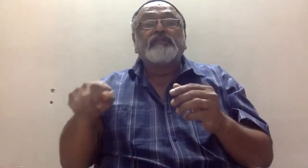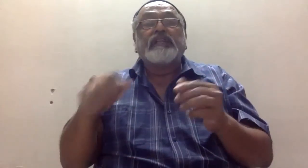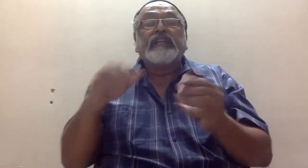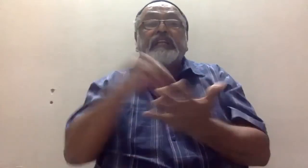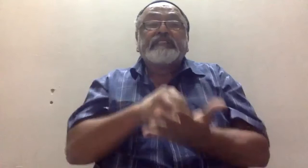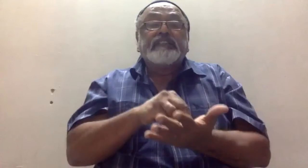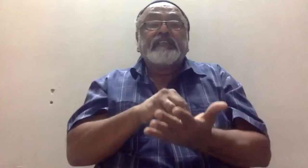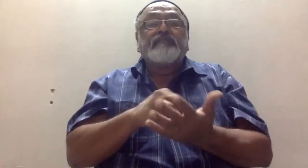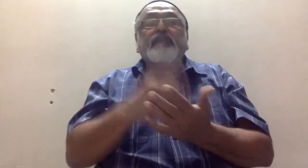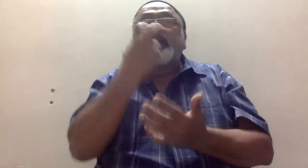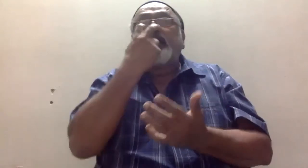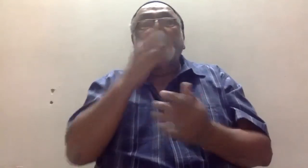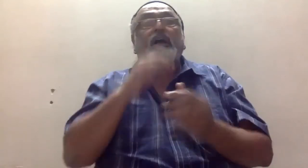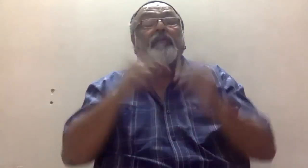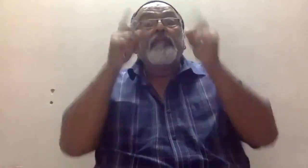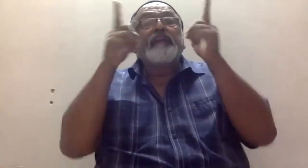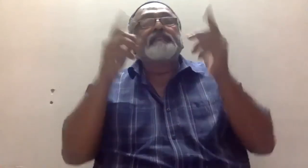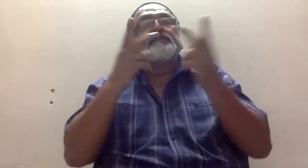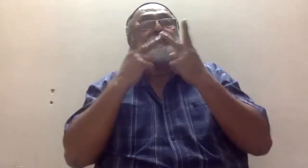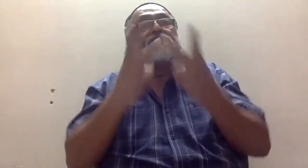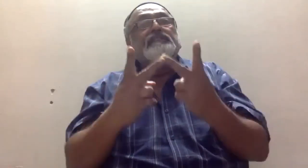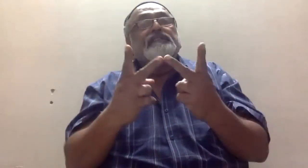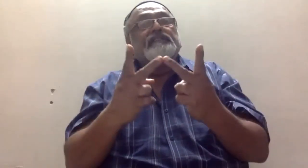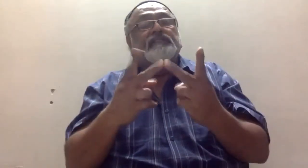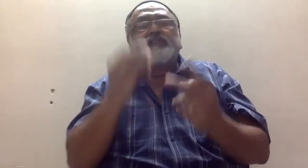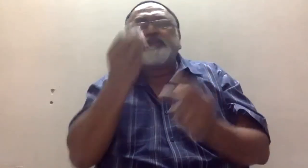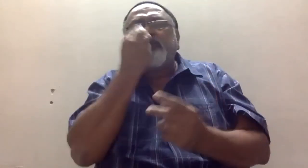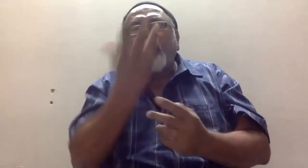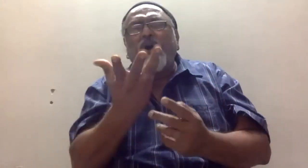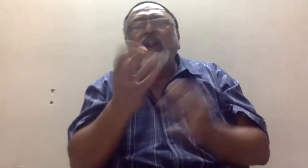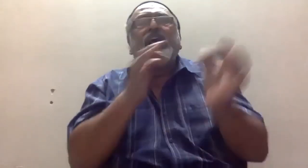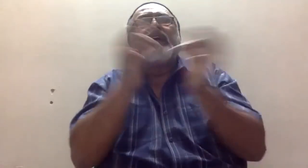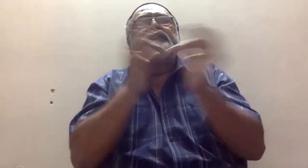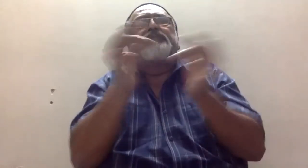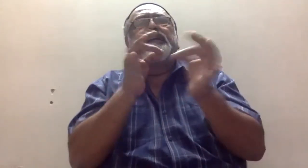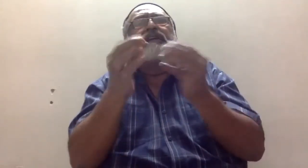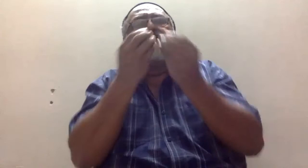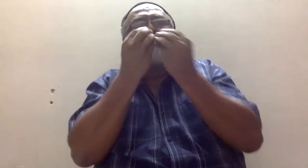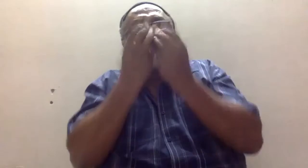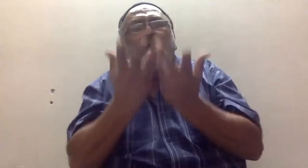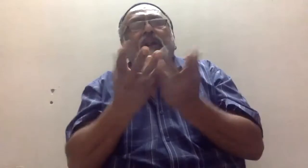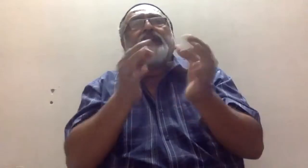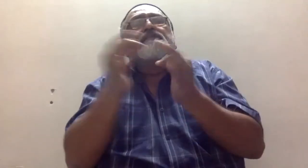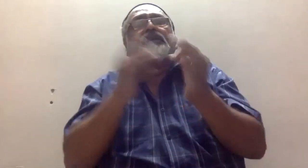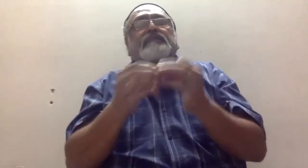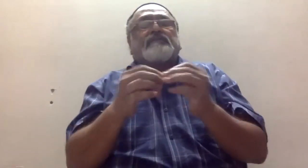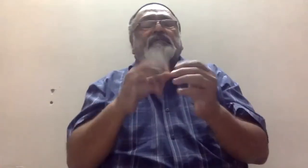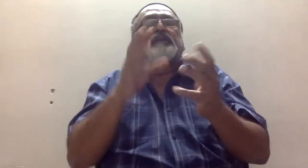And that was so amazing to see that with this small orientation, you need to ask, you need to tell, you need to raise awareness, and